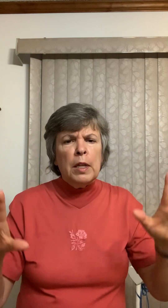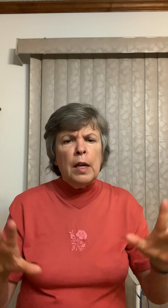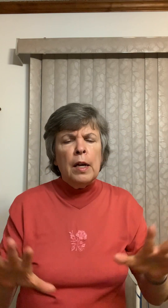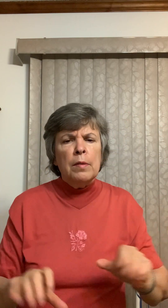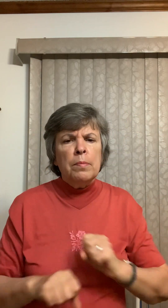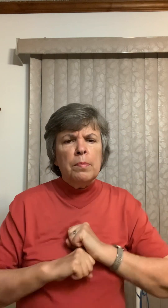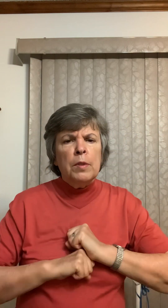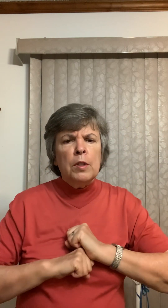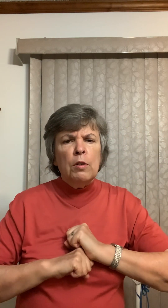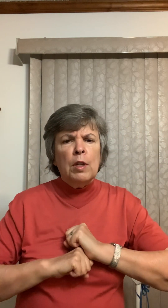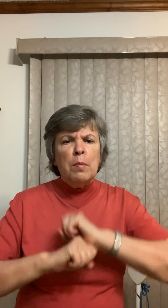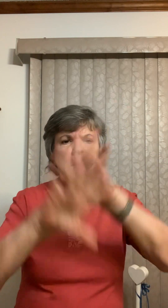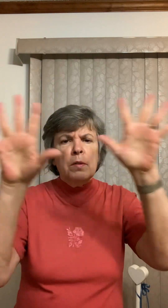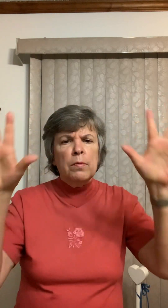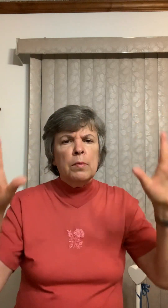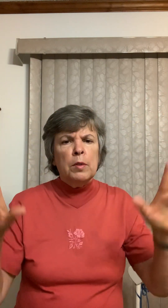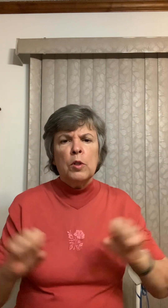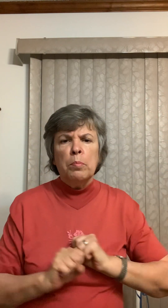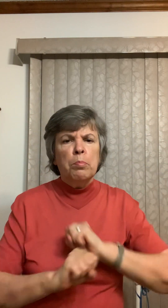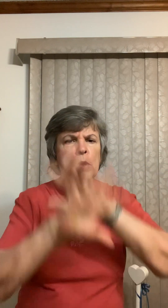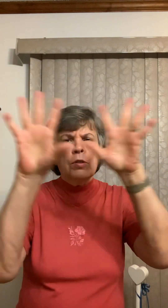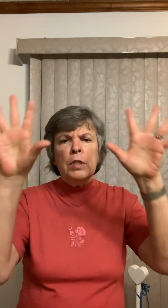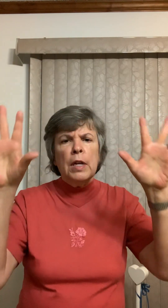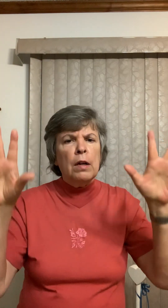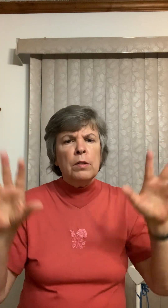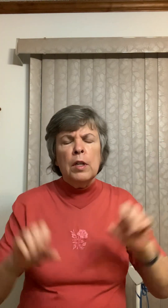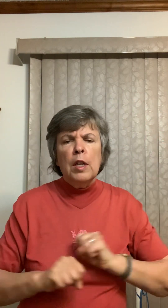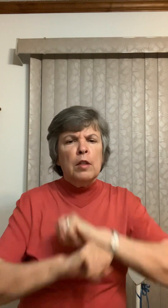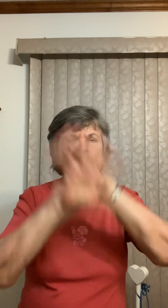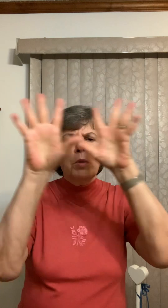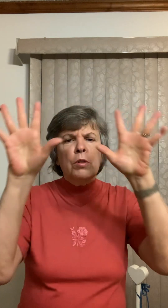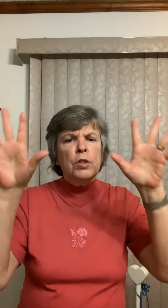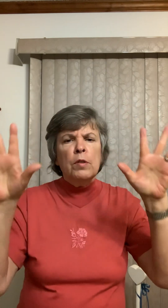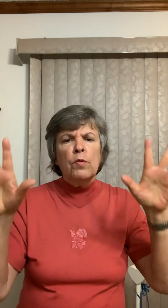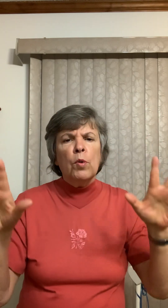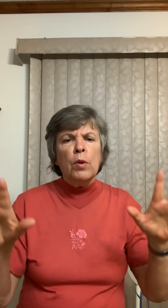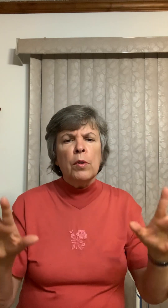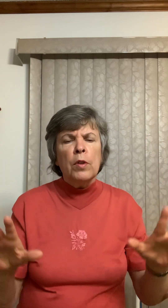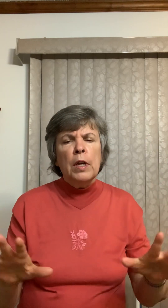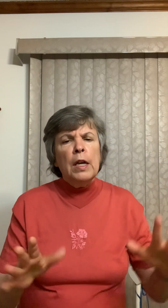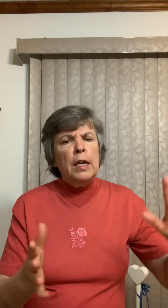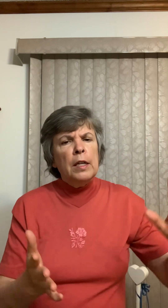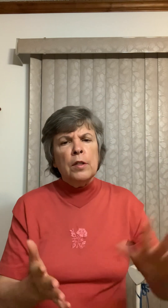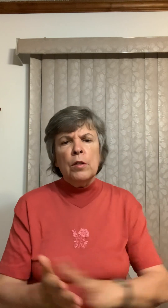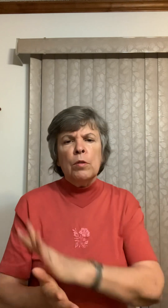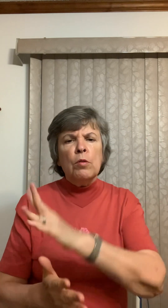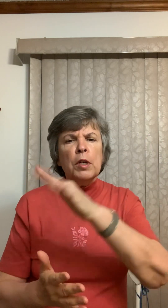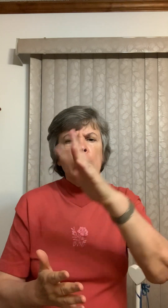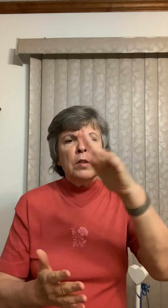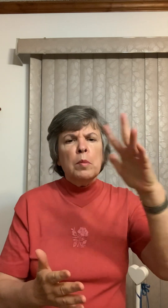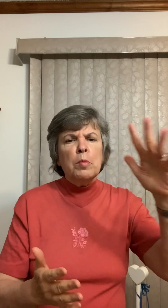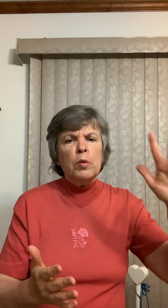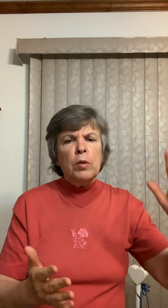that, coming, just bursting out and bursting forth in glorious, remember the sign